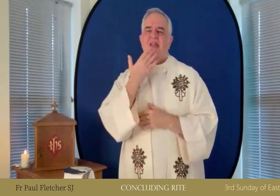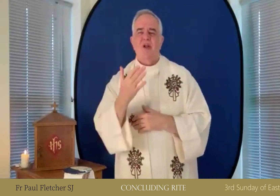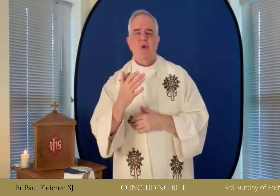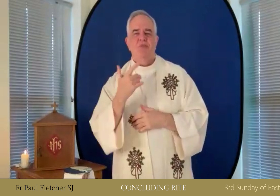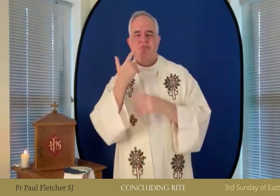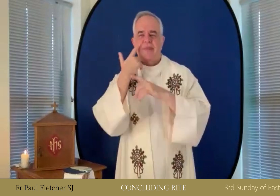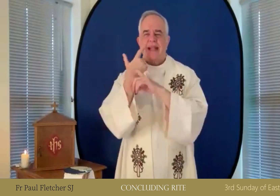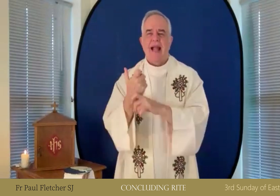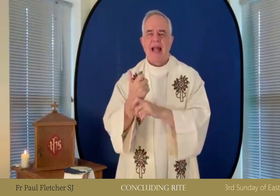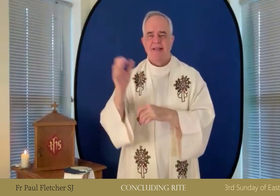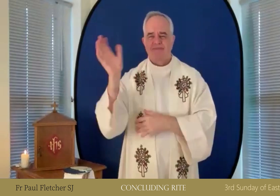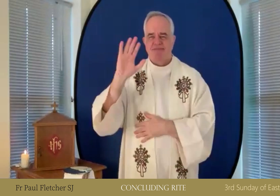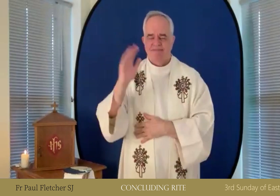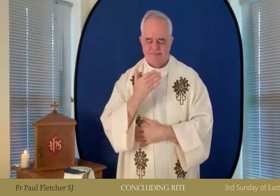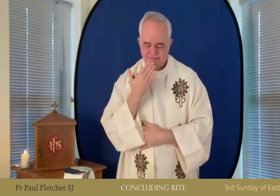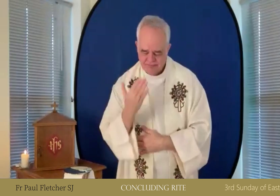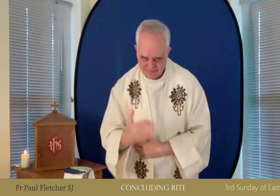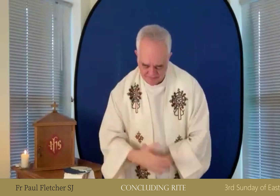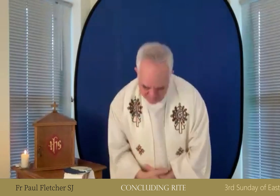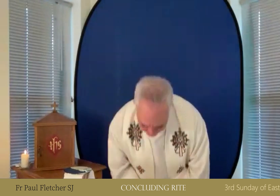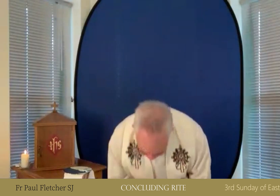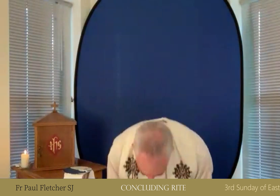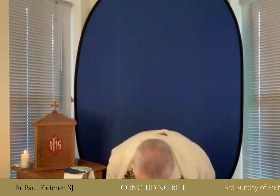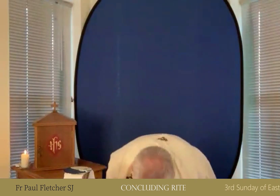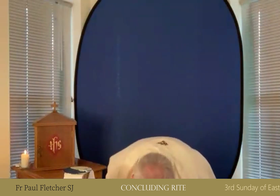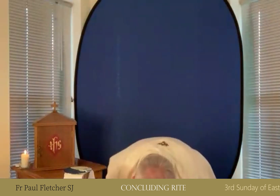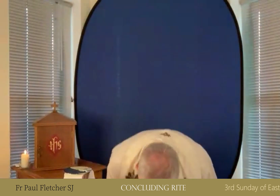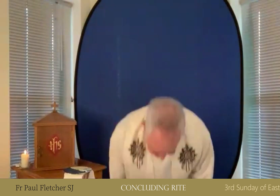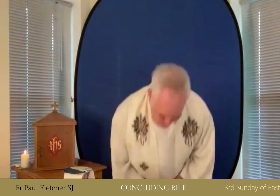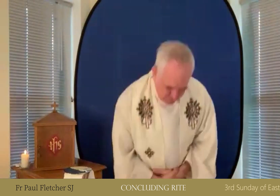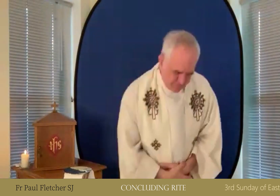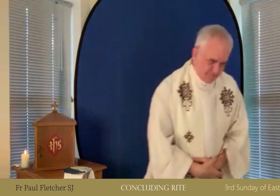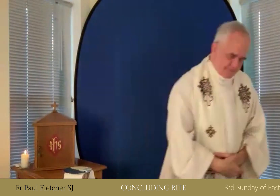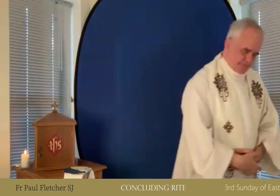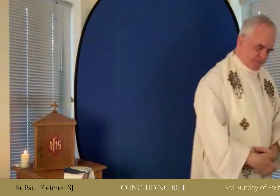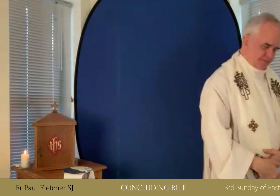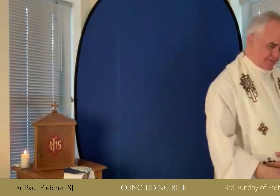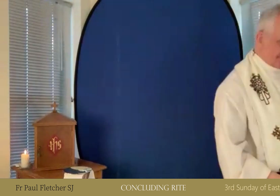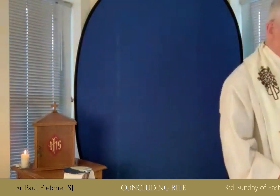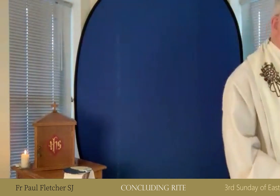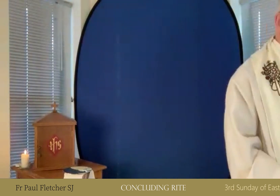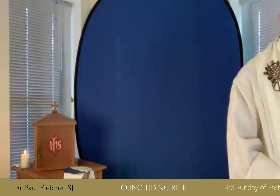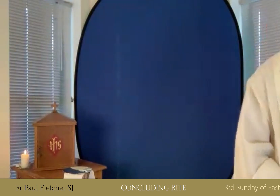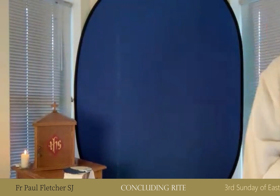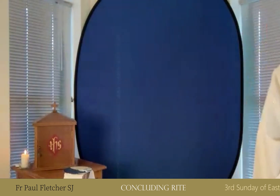Thank you. Take care. Thank you.